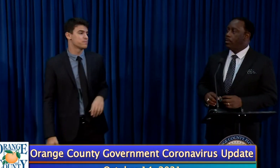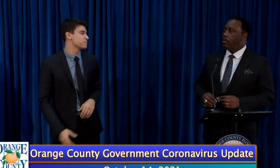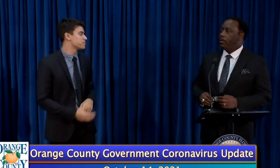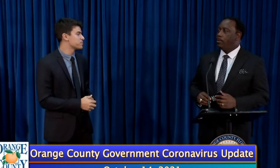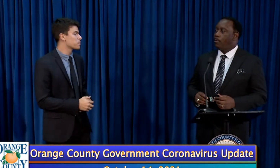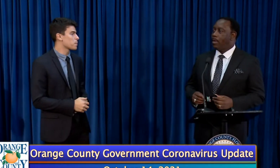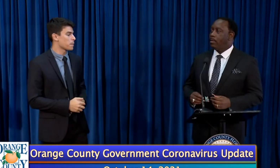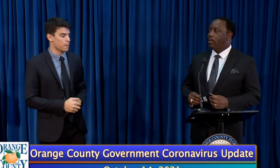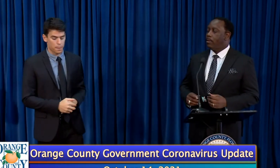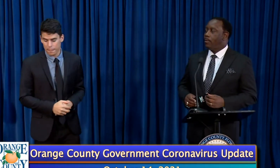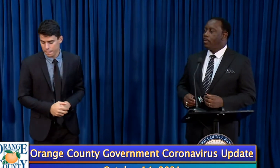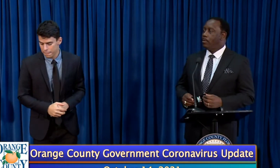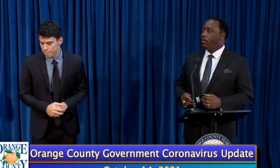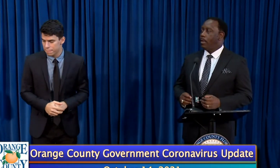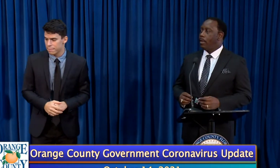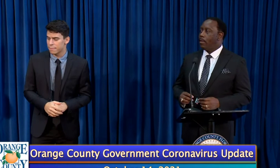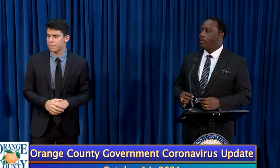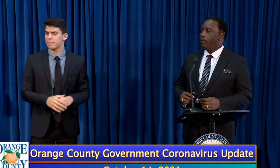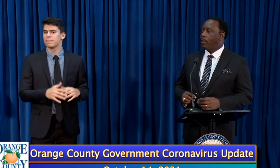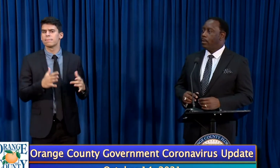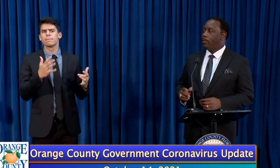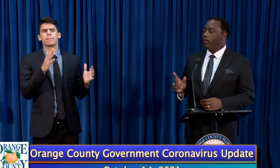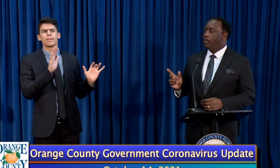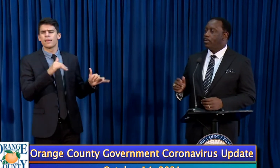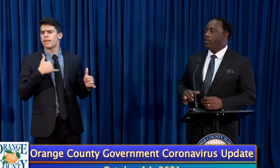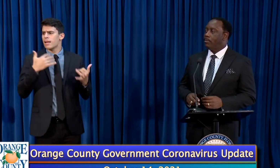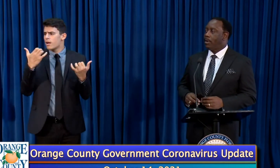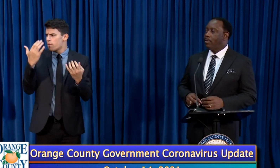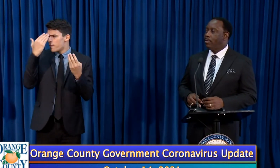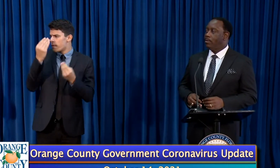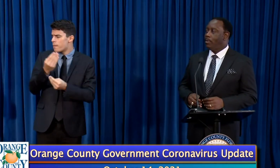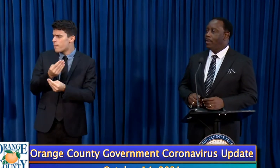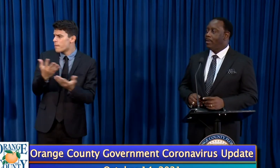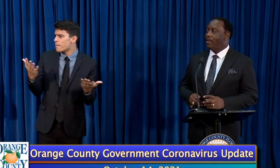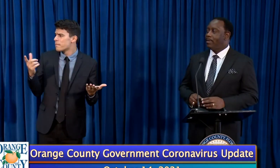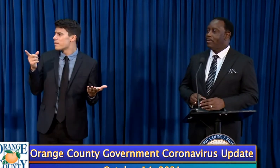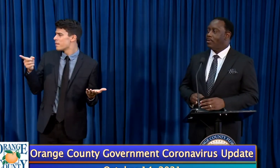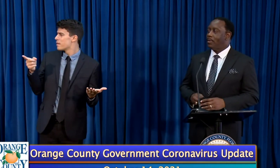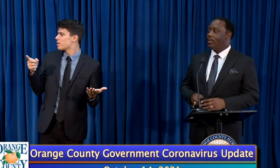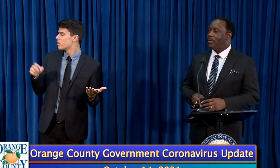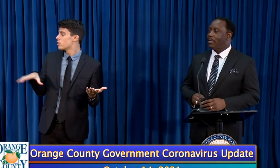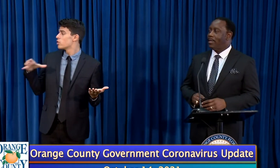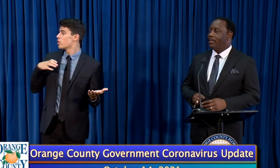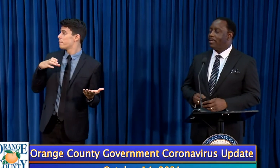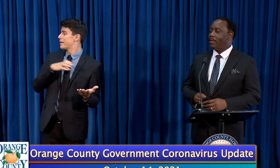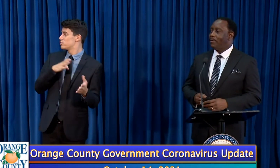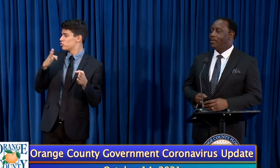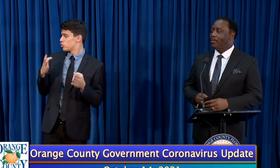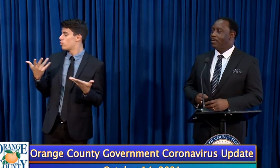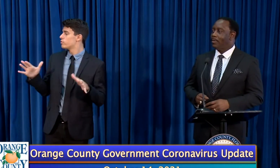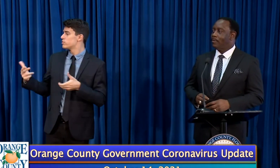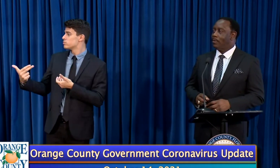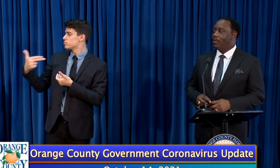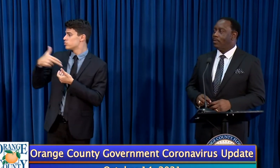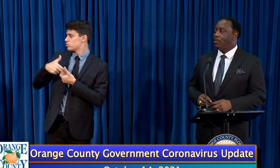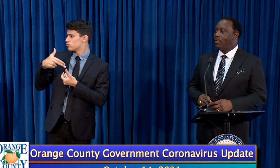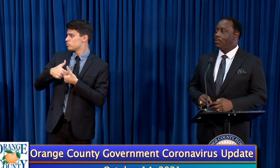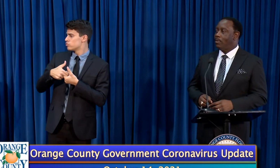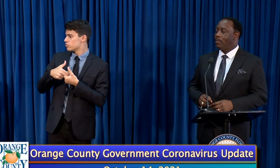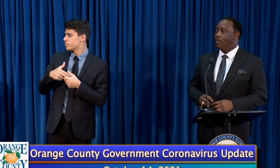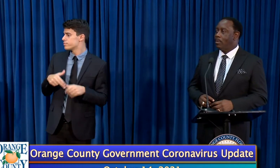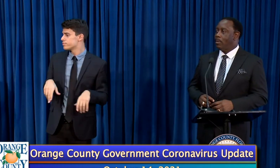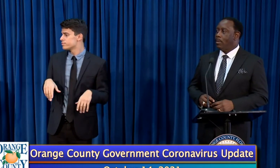just want to remind you that we do have Commissioner Myra Uribe that has joined us today. She often joins us for these